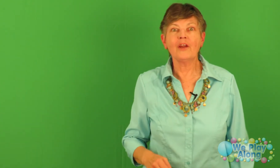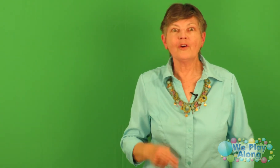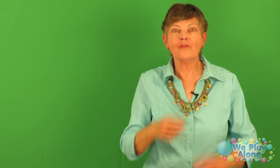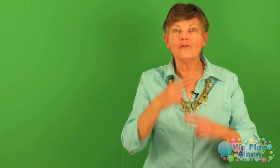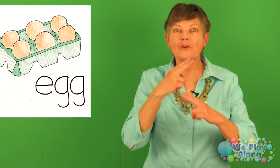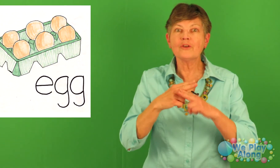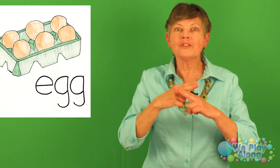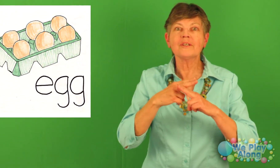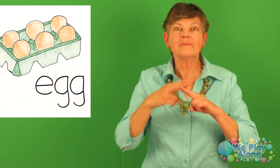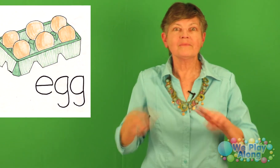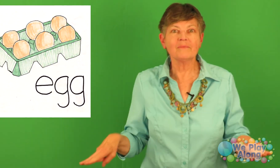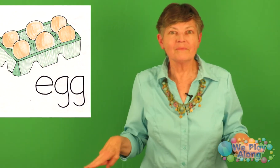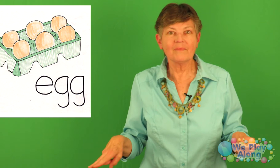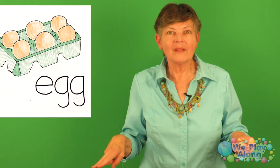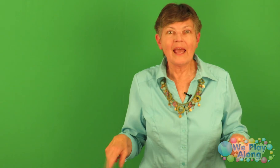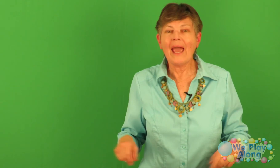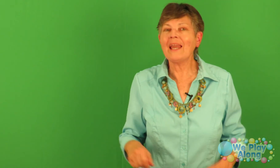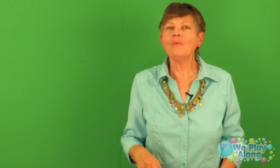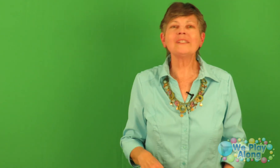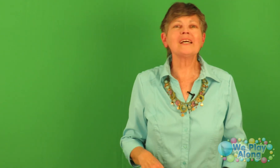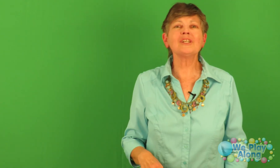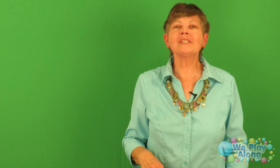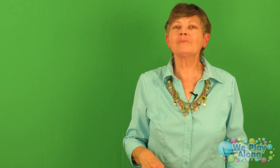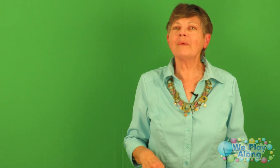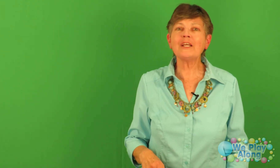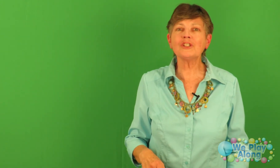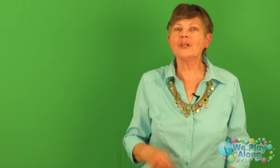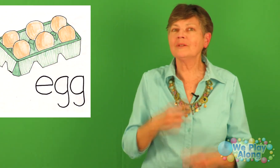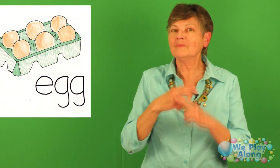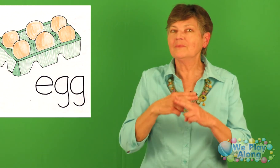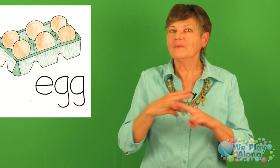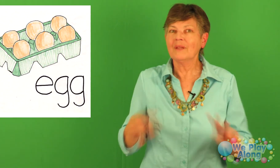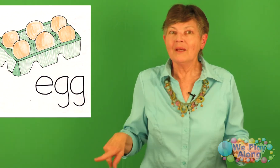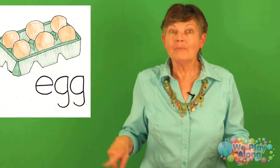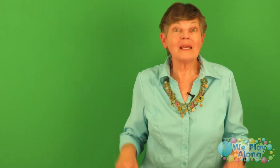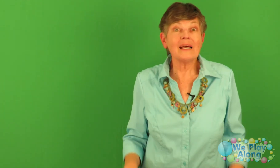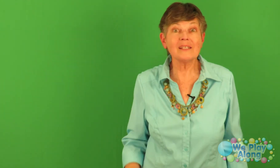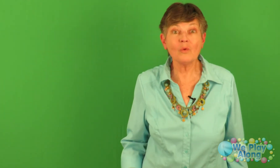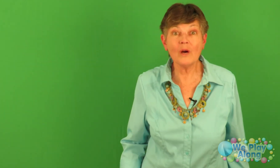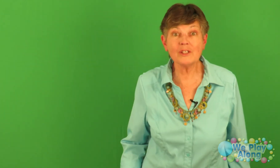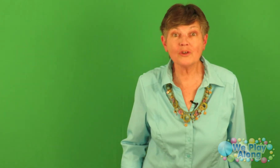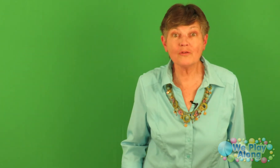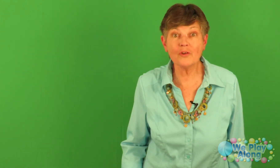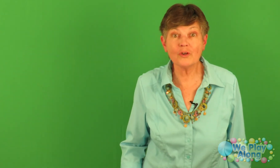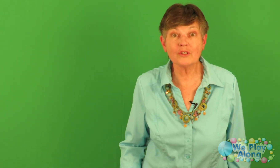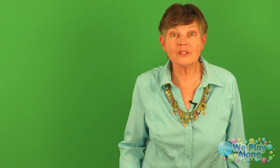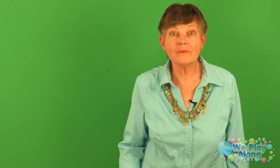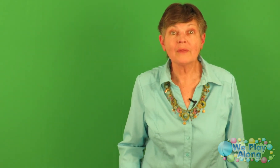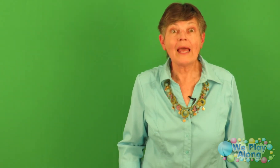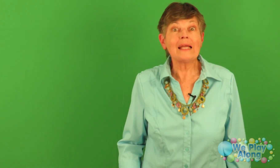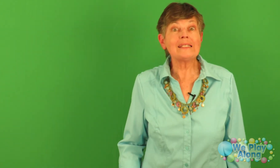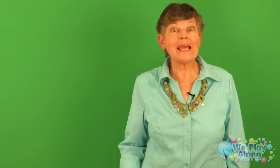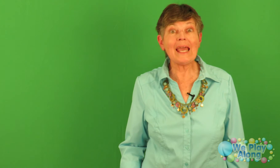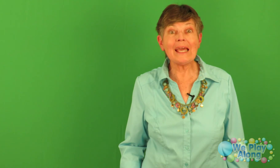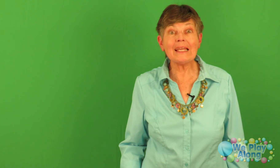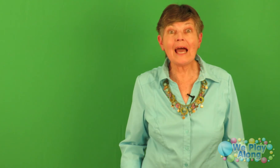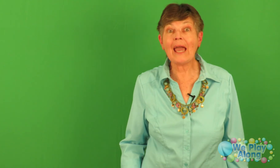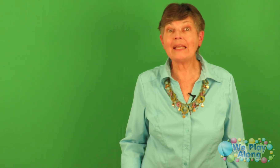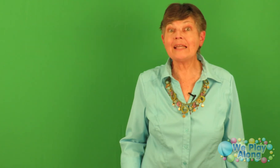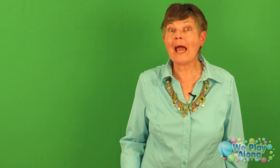her first, and it was such a special, because it was her first. Day and night, night